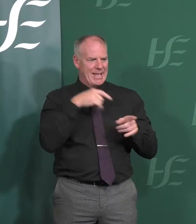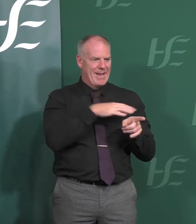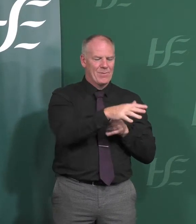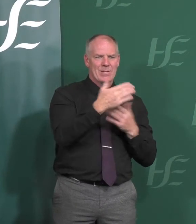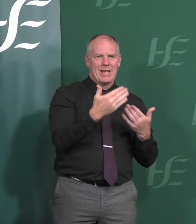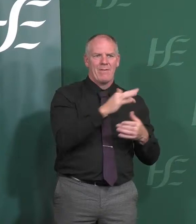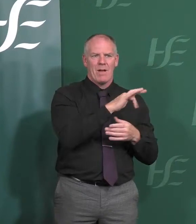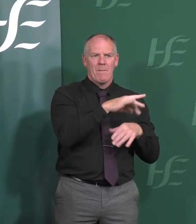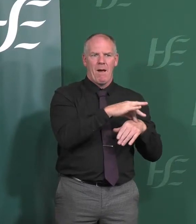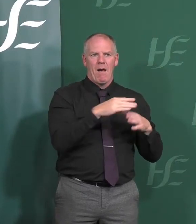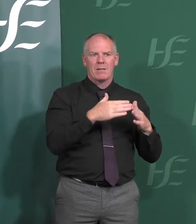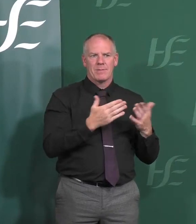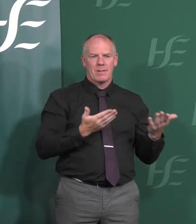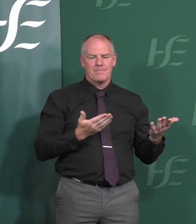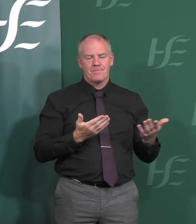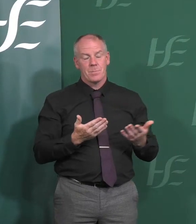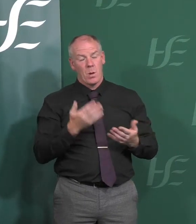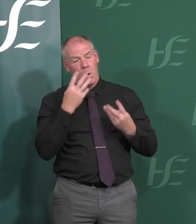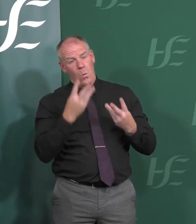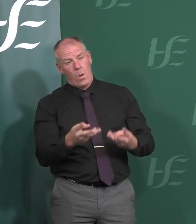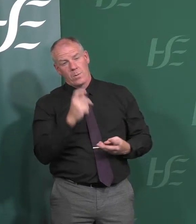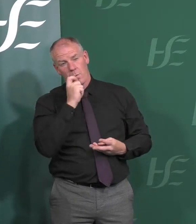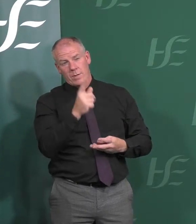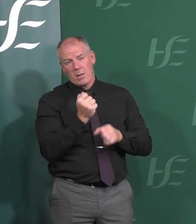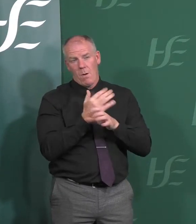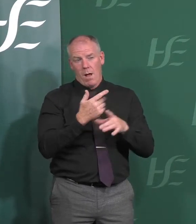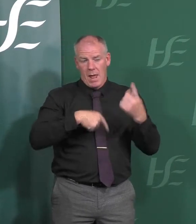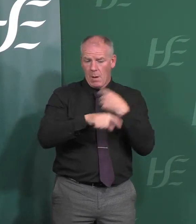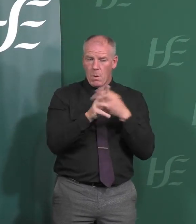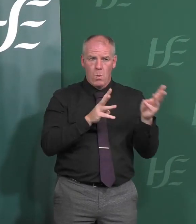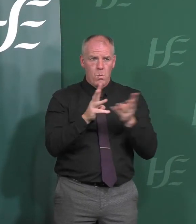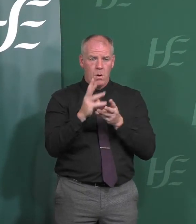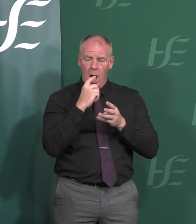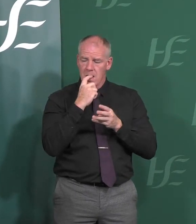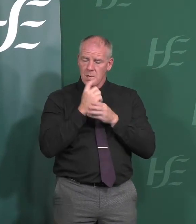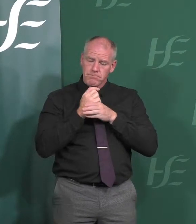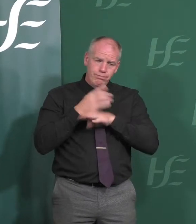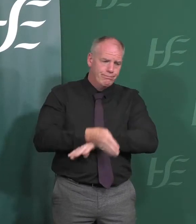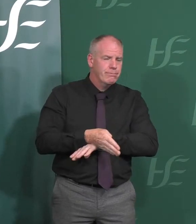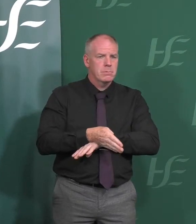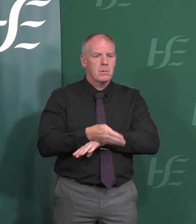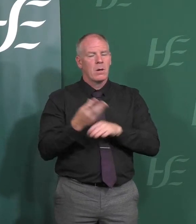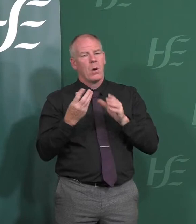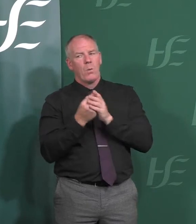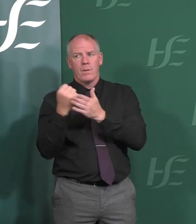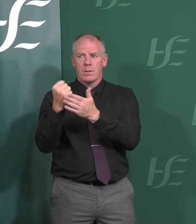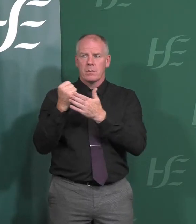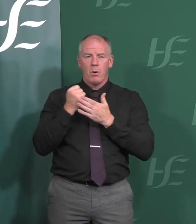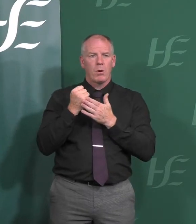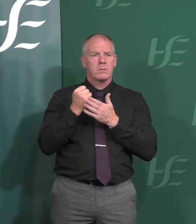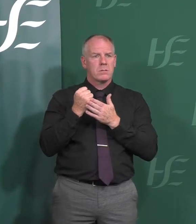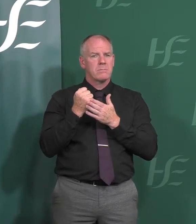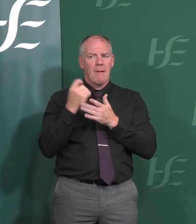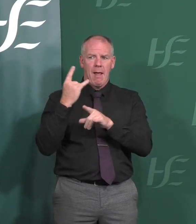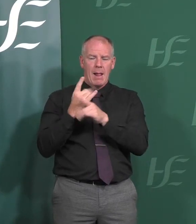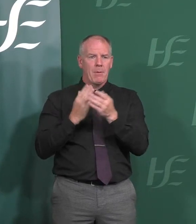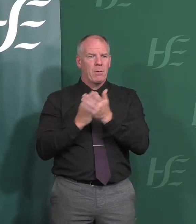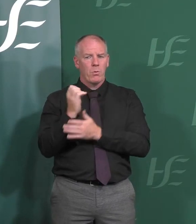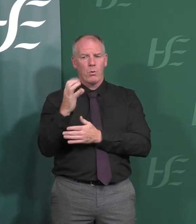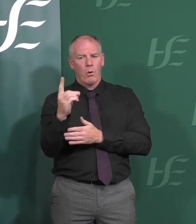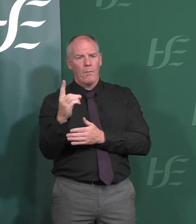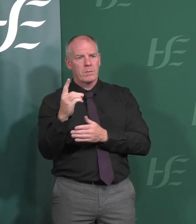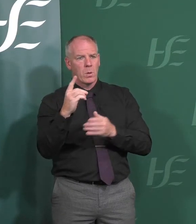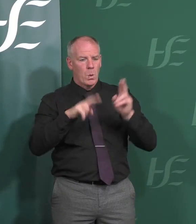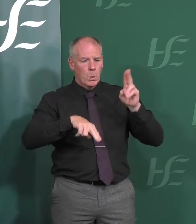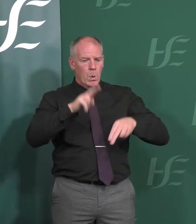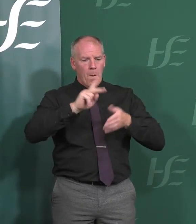But I do want to assure we've been working hard, along with our supports for COVID, to develop plans